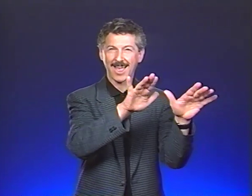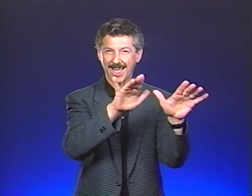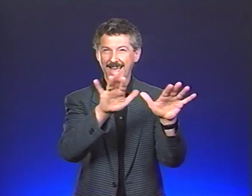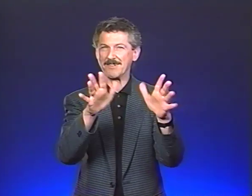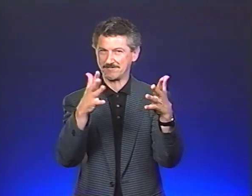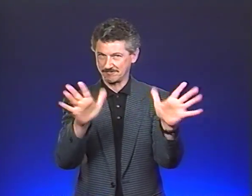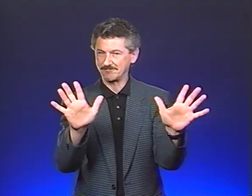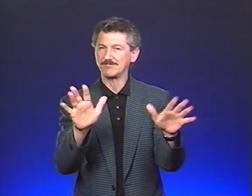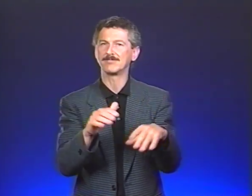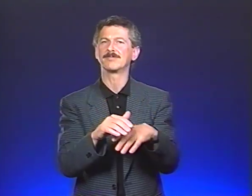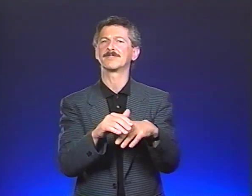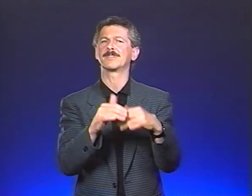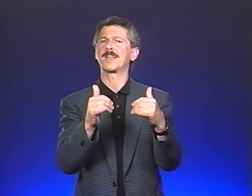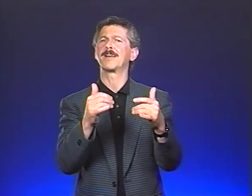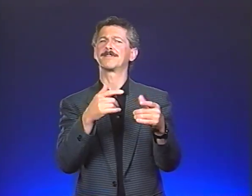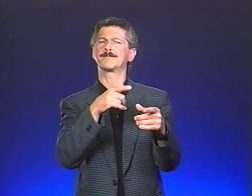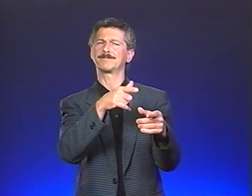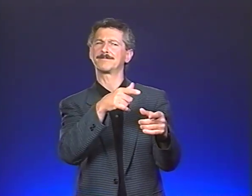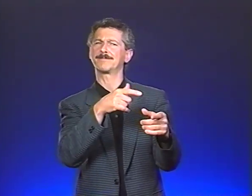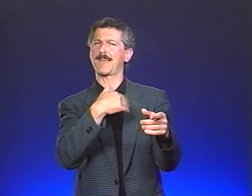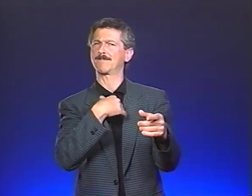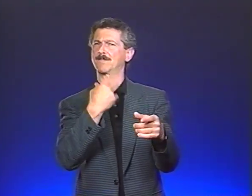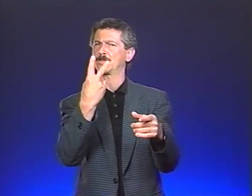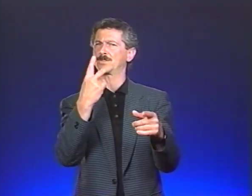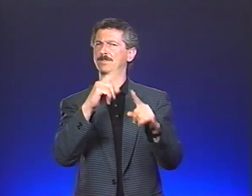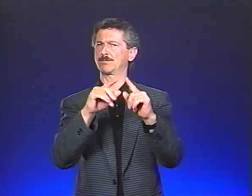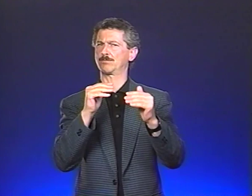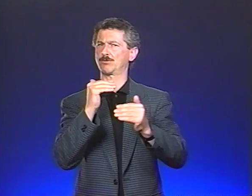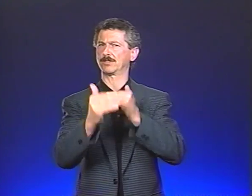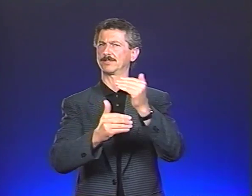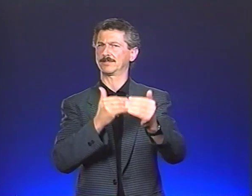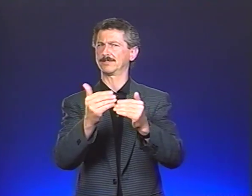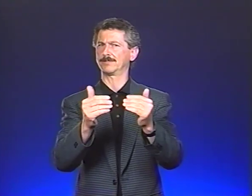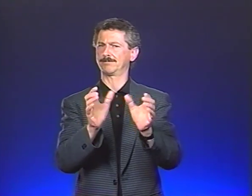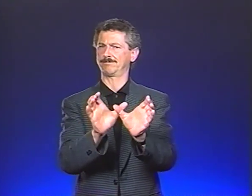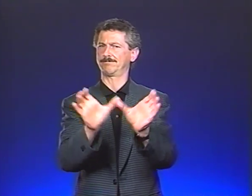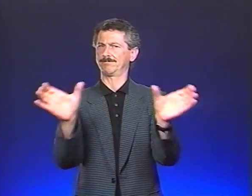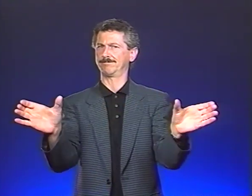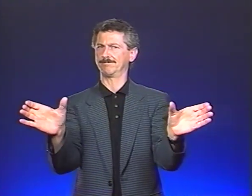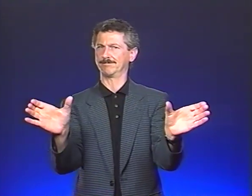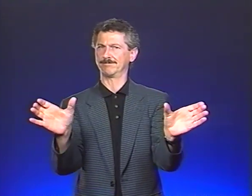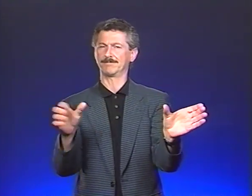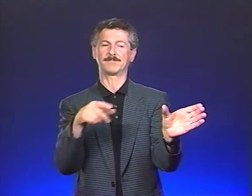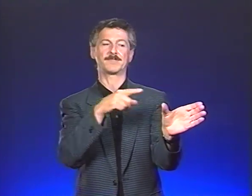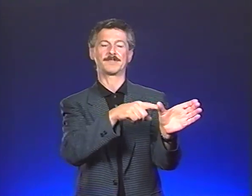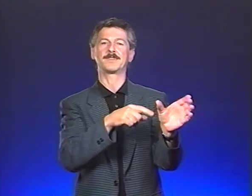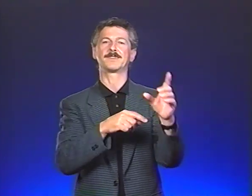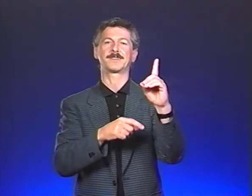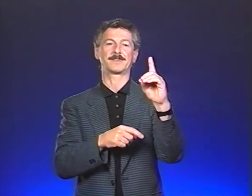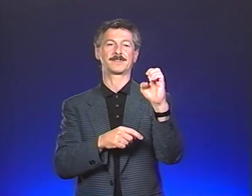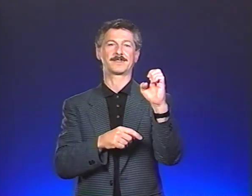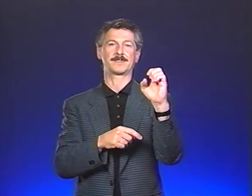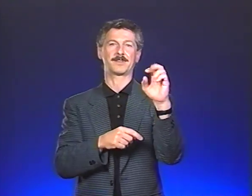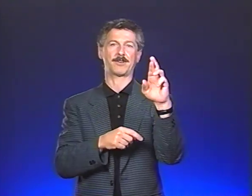We've seen various examples of ASL morphology, and I want to talk now about two important morphological processes: